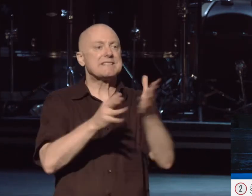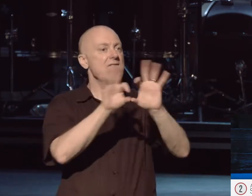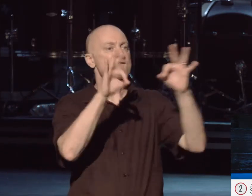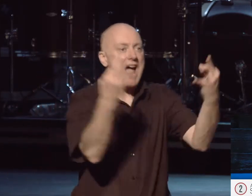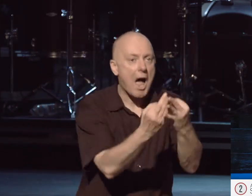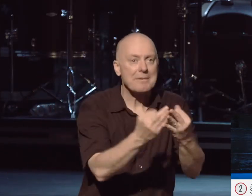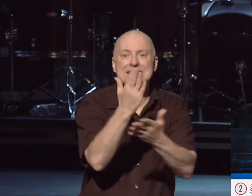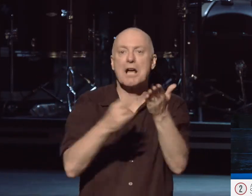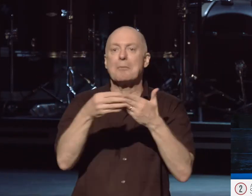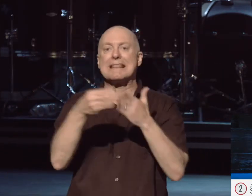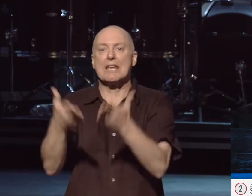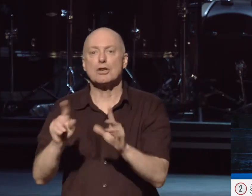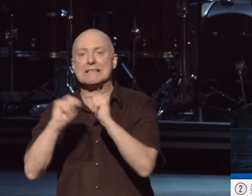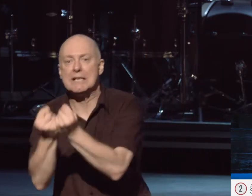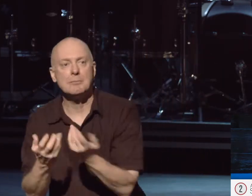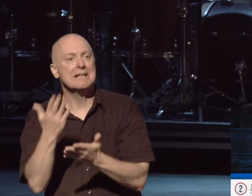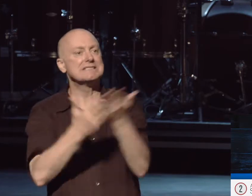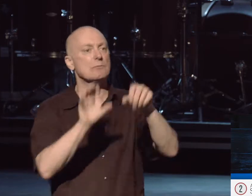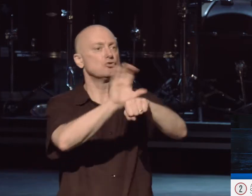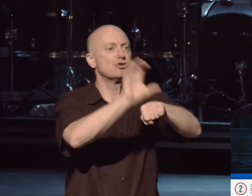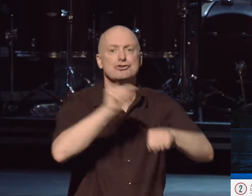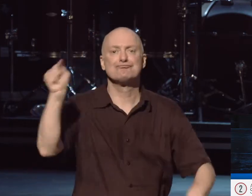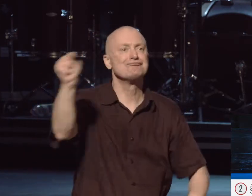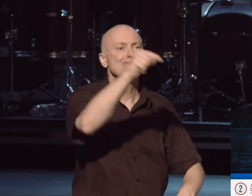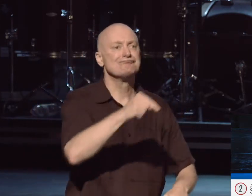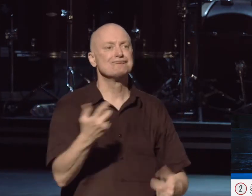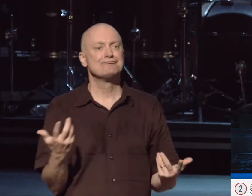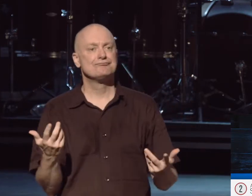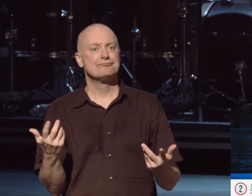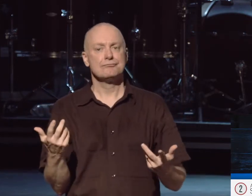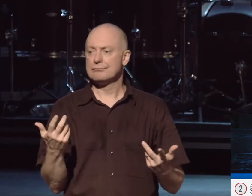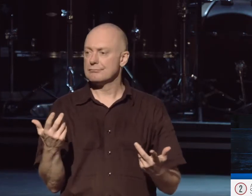are leadership teams, there are churches sitting in